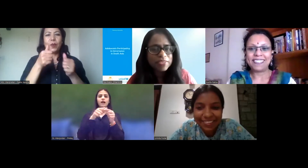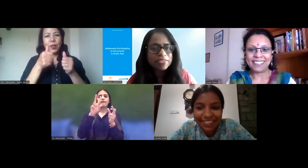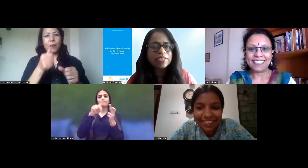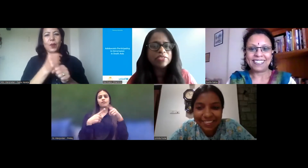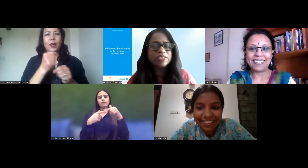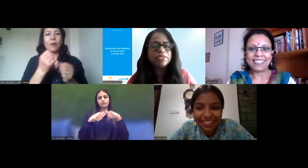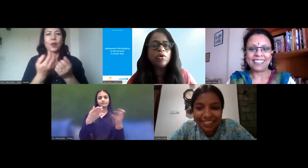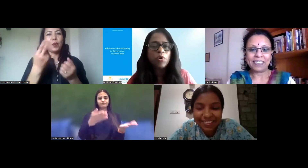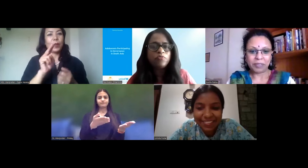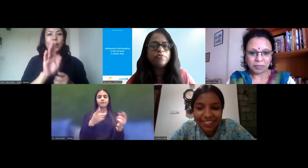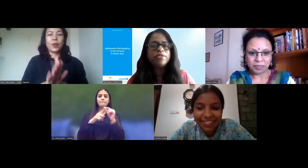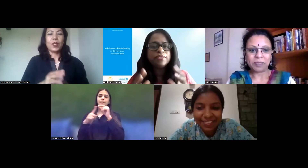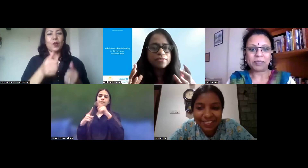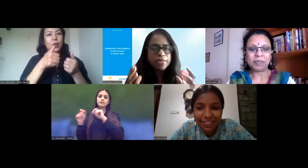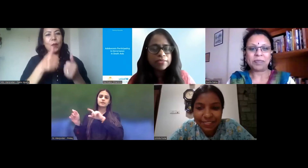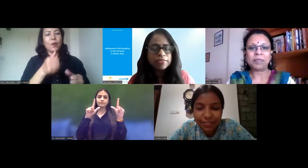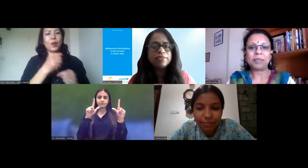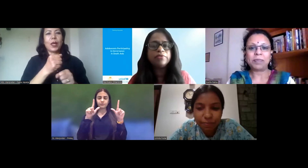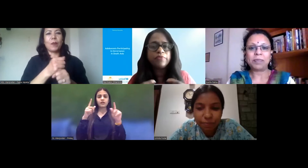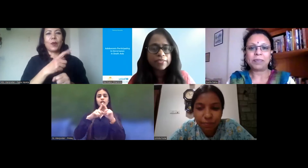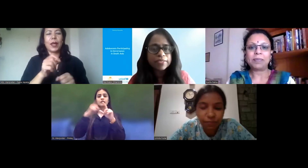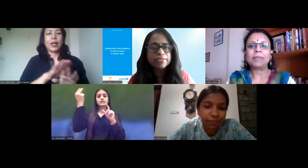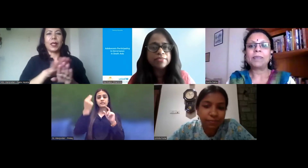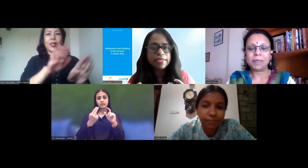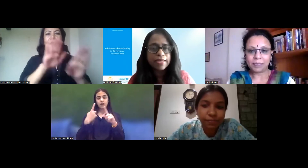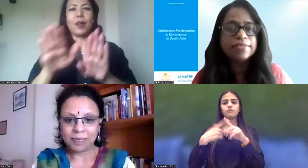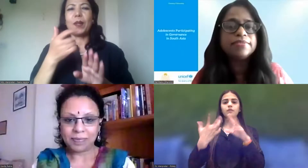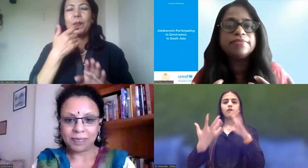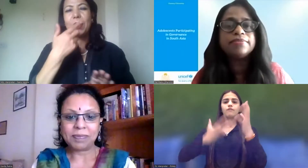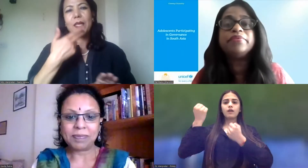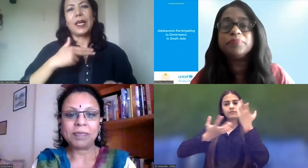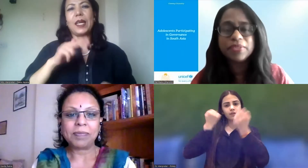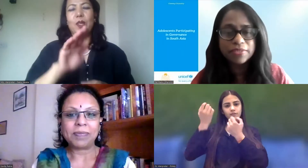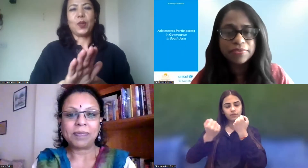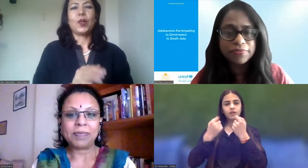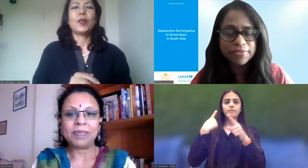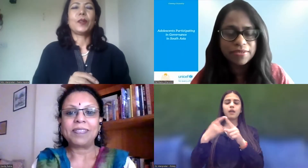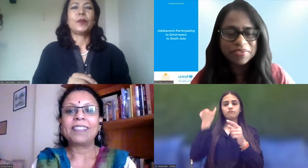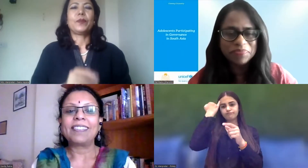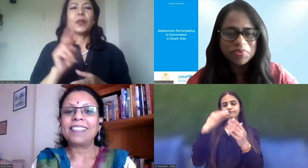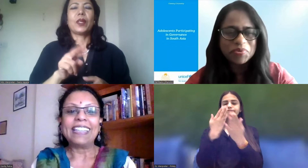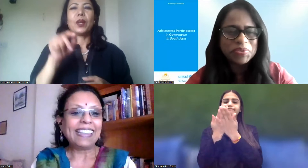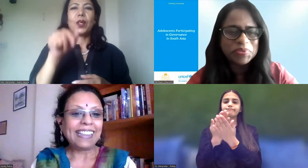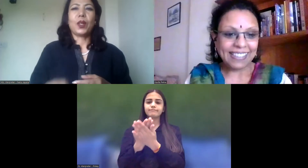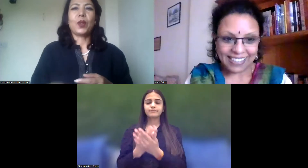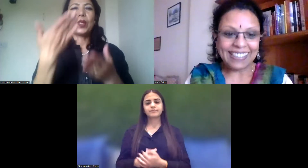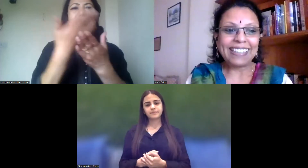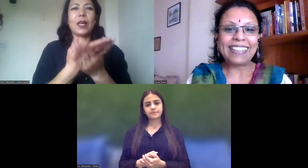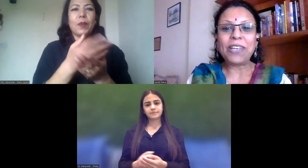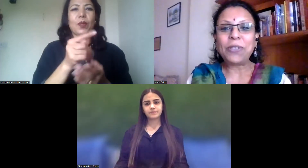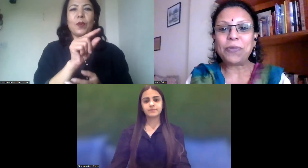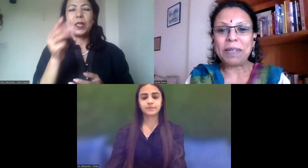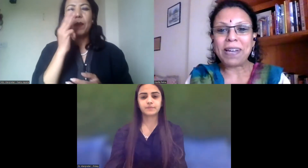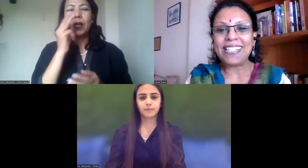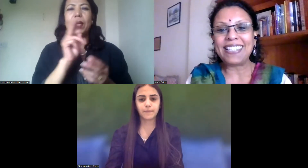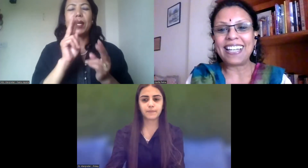for the presentation of the design, the findings, analysis, and recommendations of the study. Over to you.